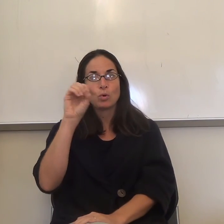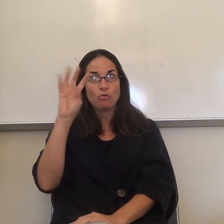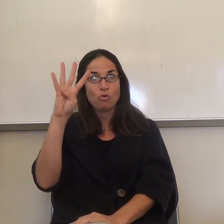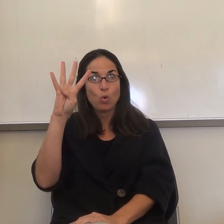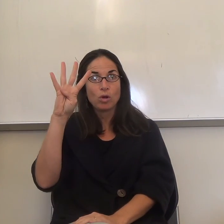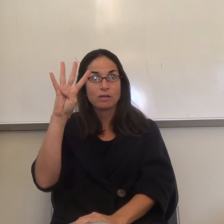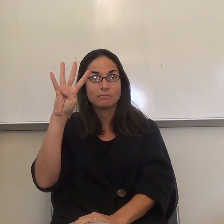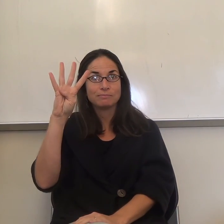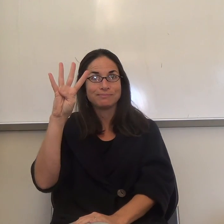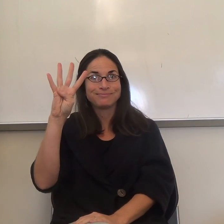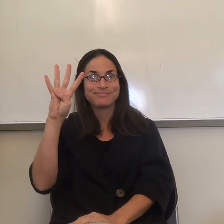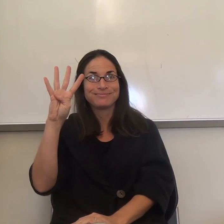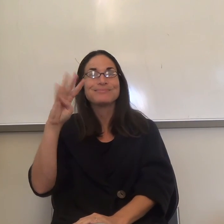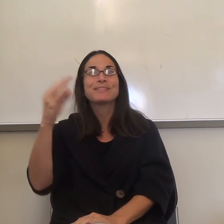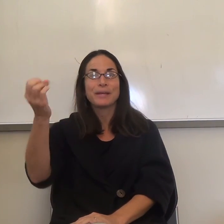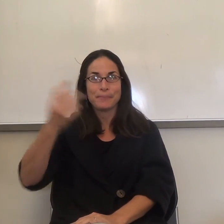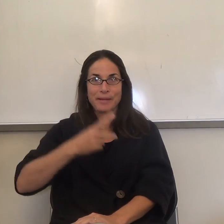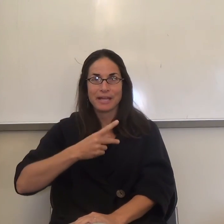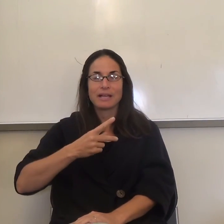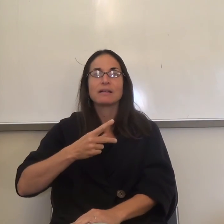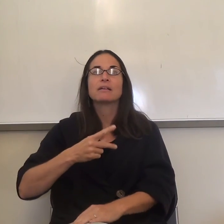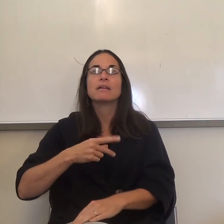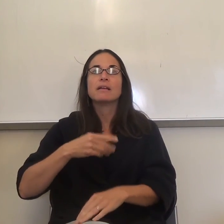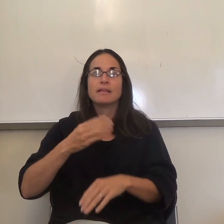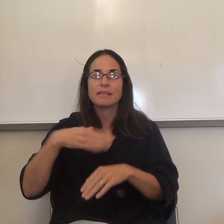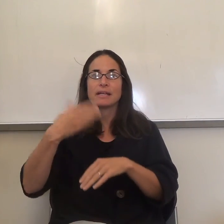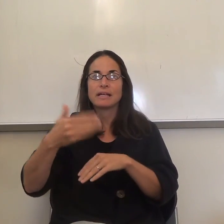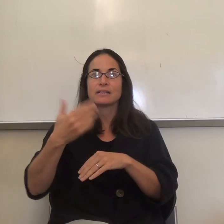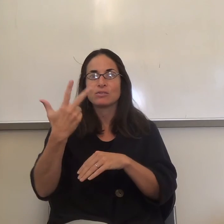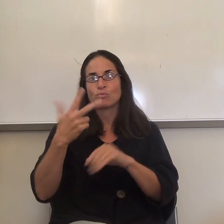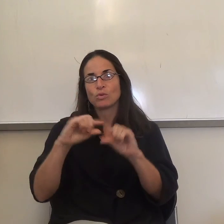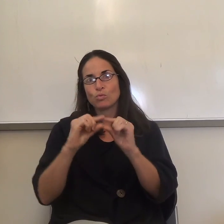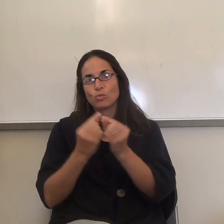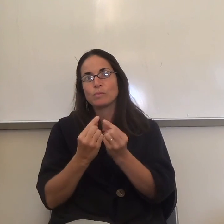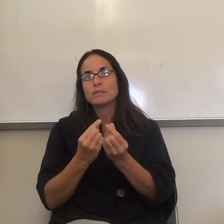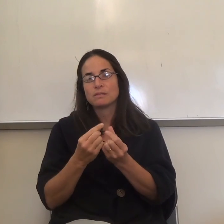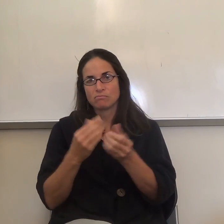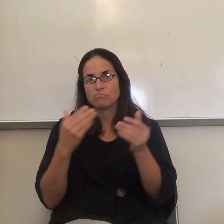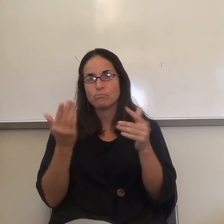and then we'll come back and look at the next three. This is a good time to take a break. Okay,